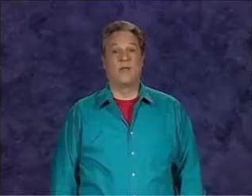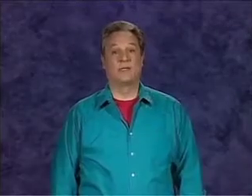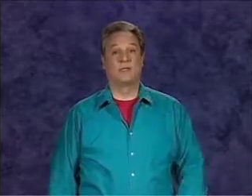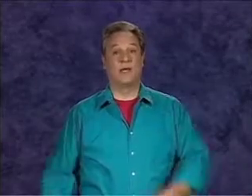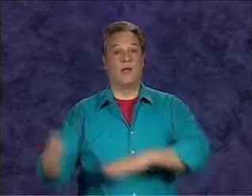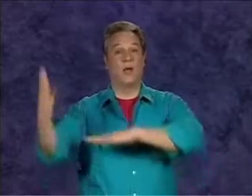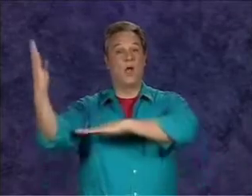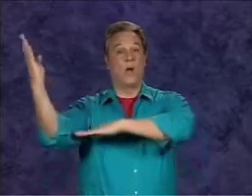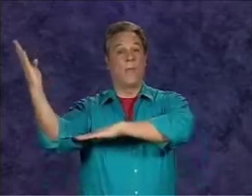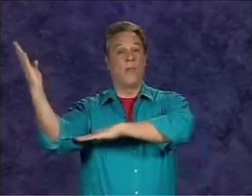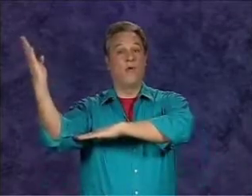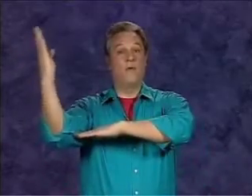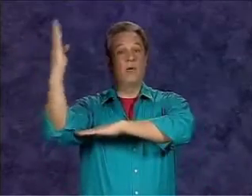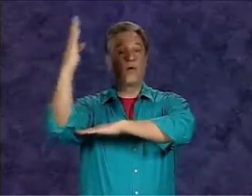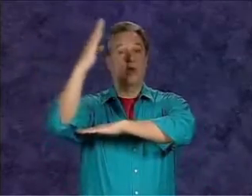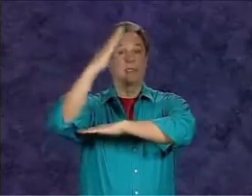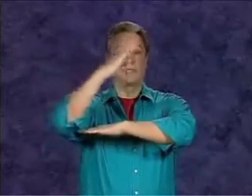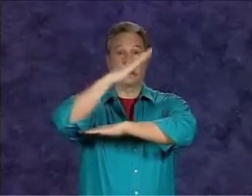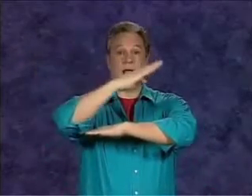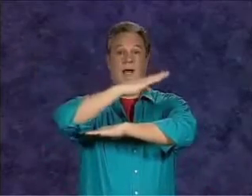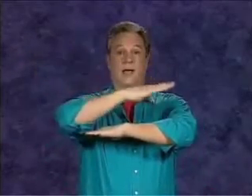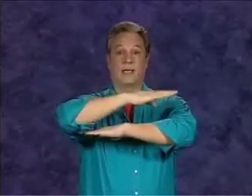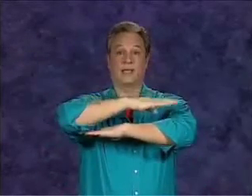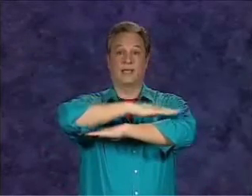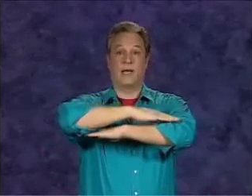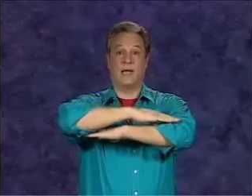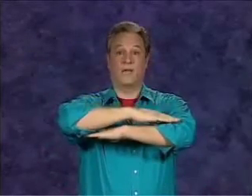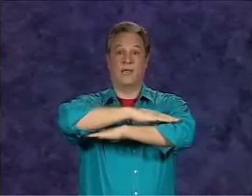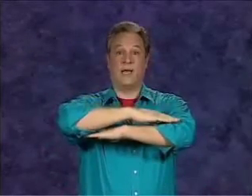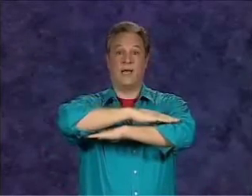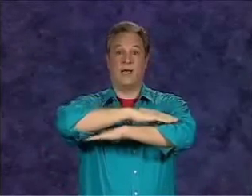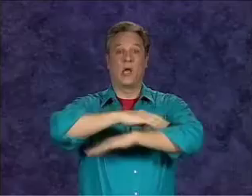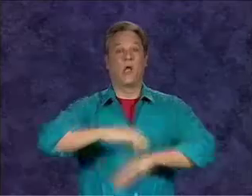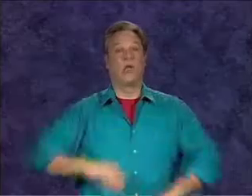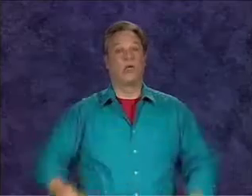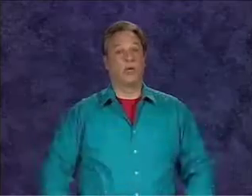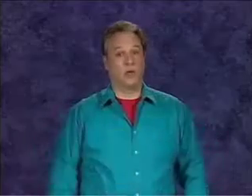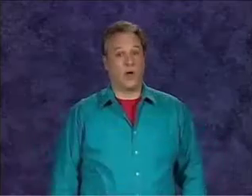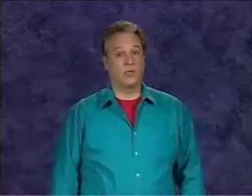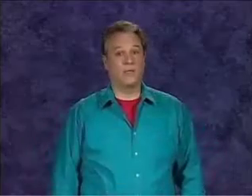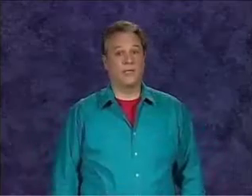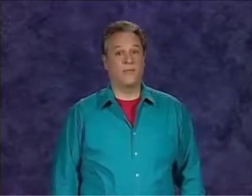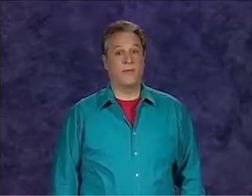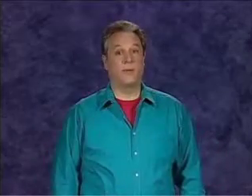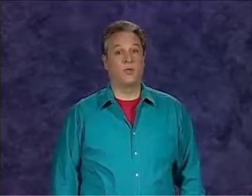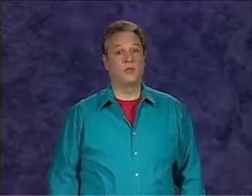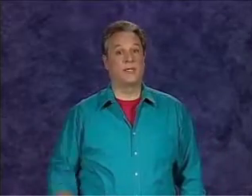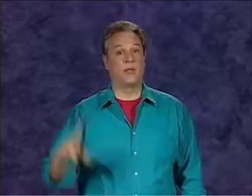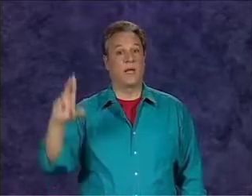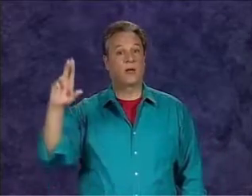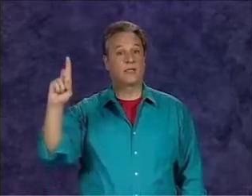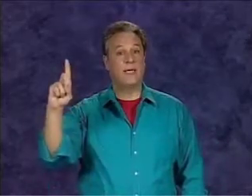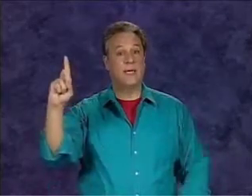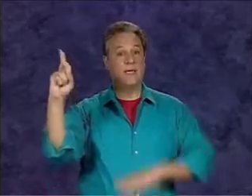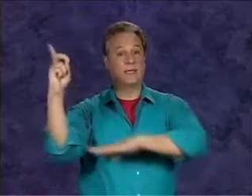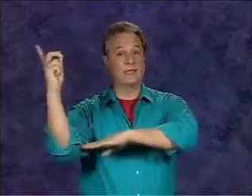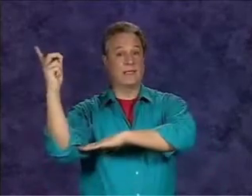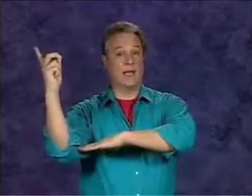The sun moving across the sky is a sign for day. You'll also see people using the letter D to